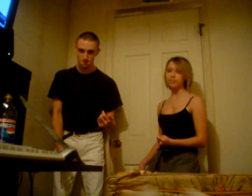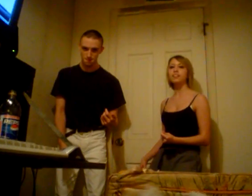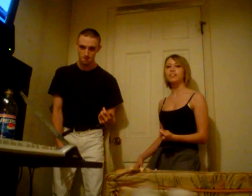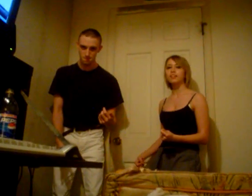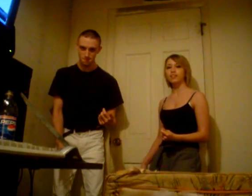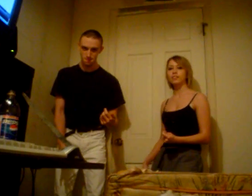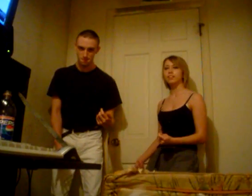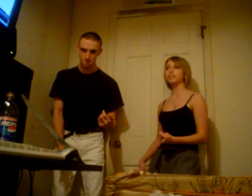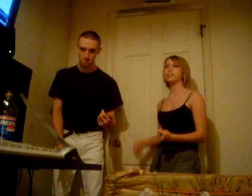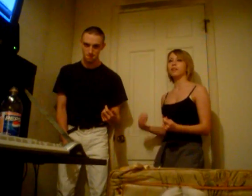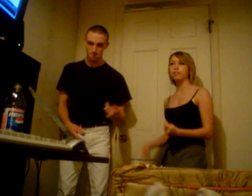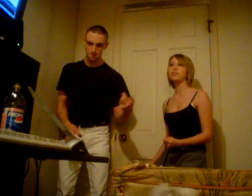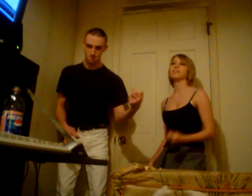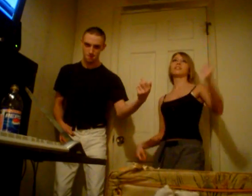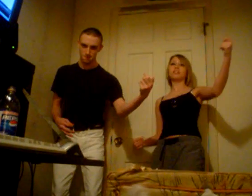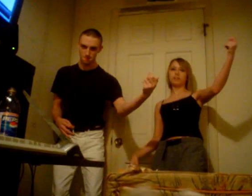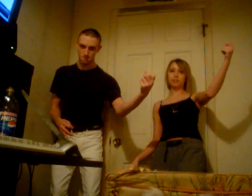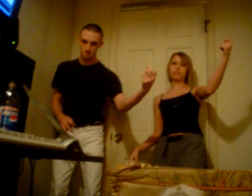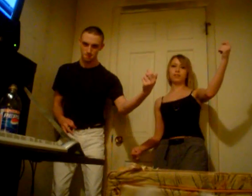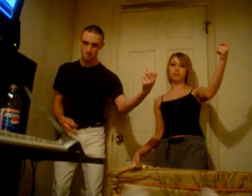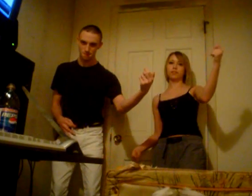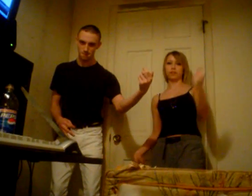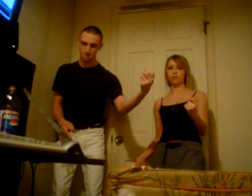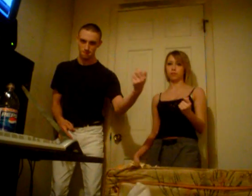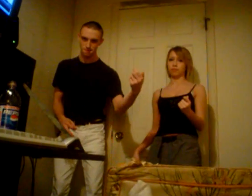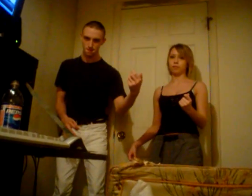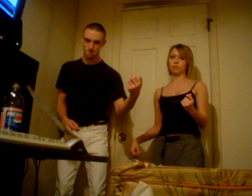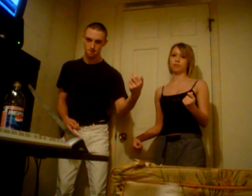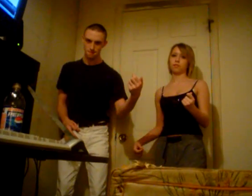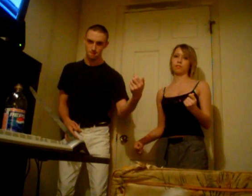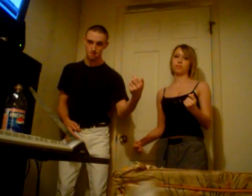W are We are You